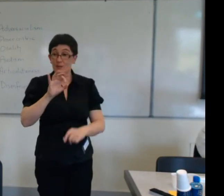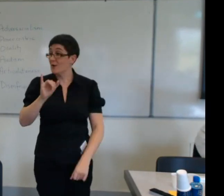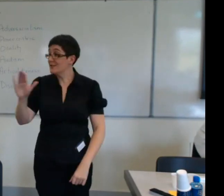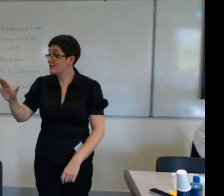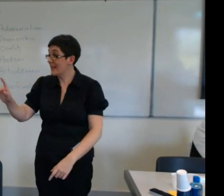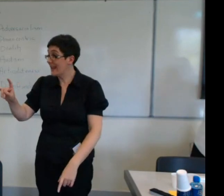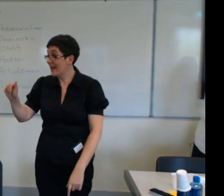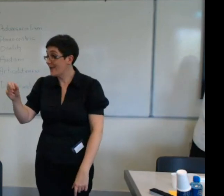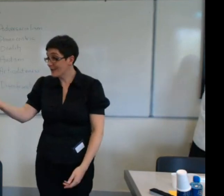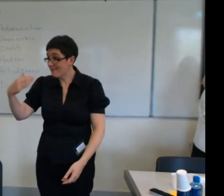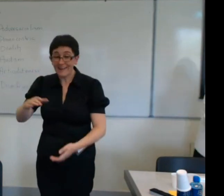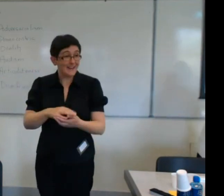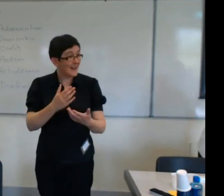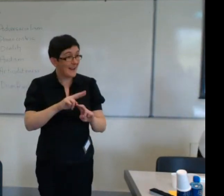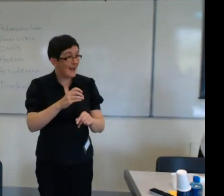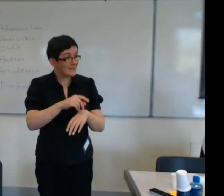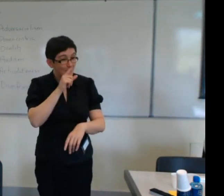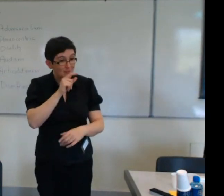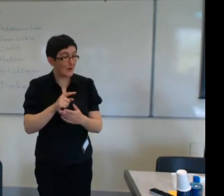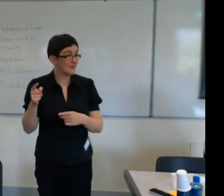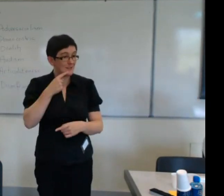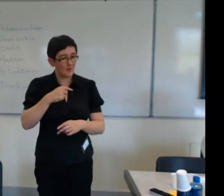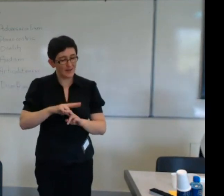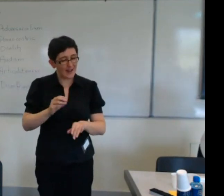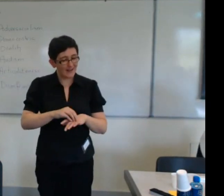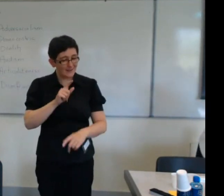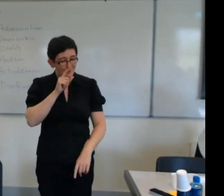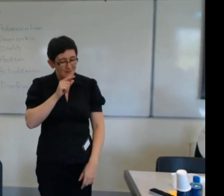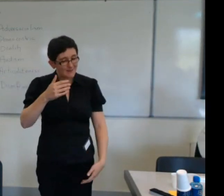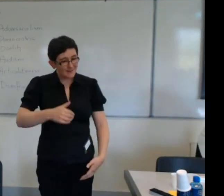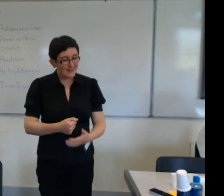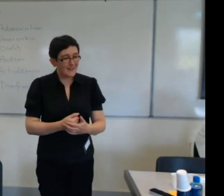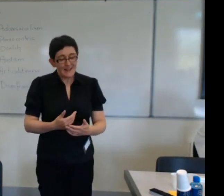Twitter. She told me that she's not on Twitter. Get on Twitter, woman.